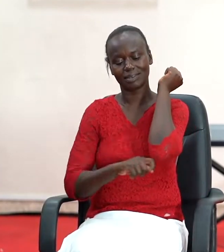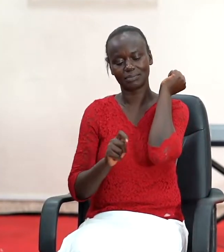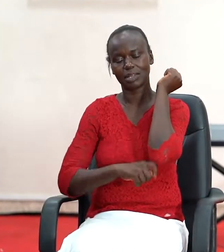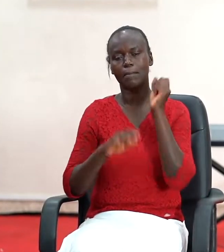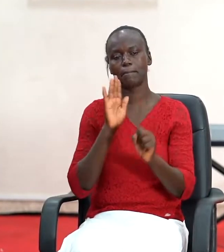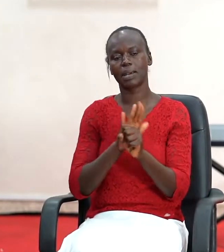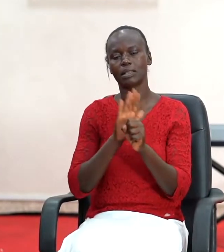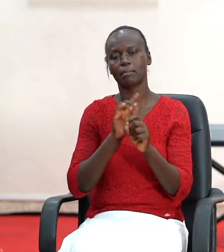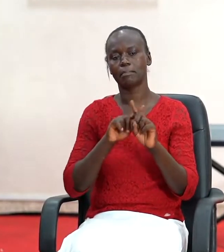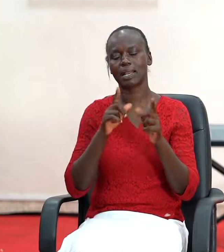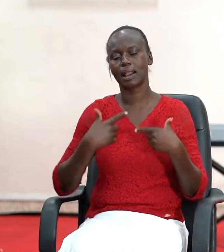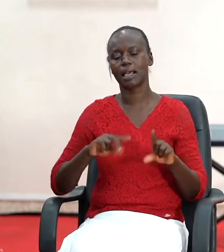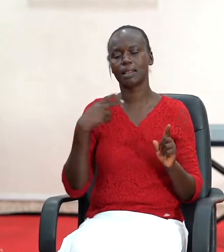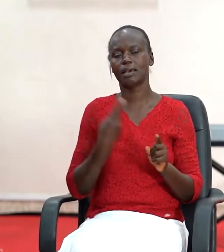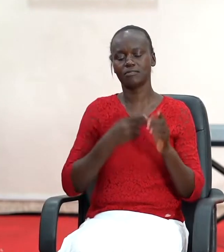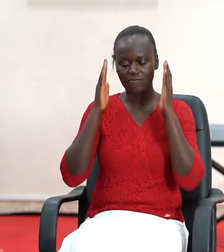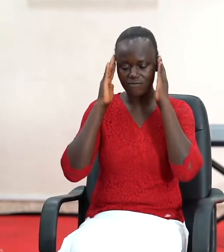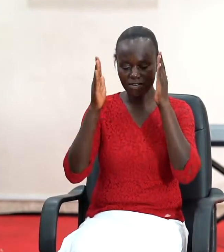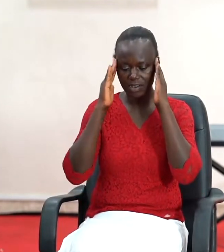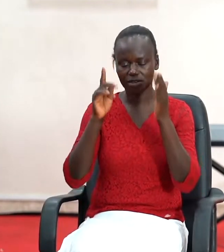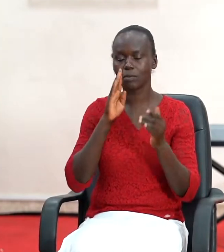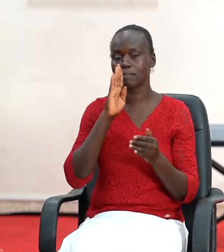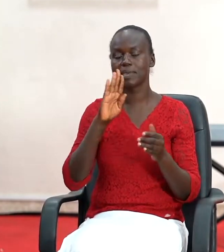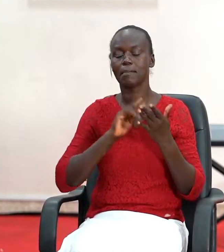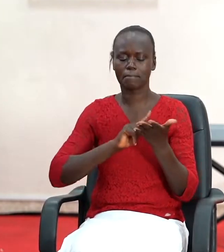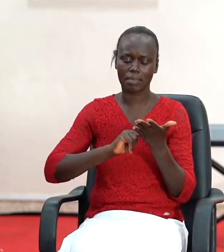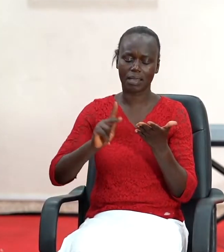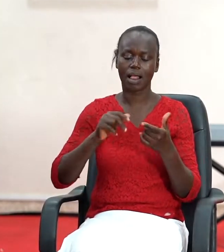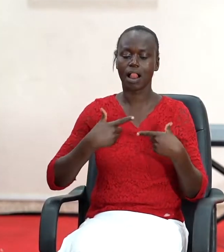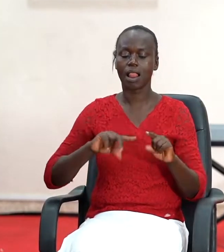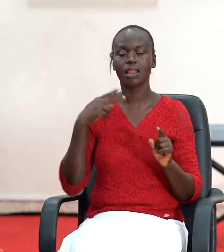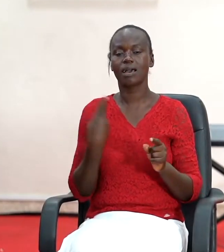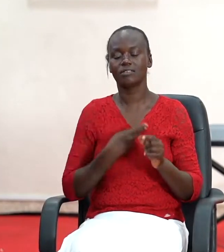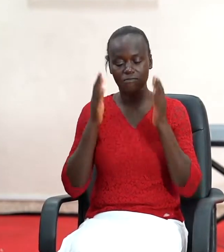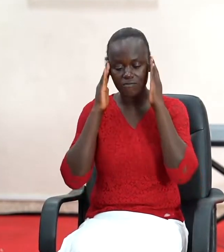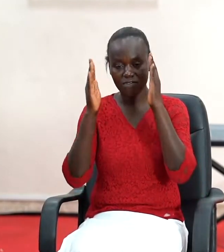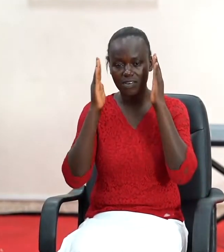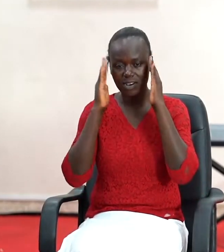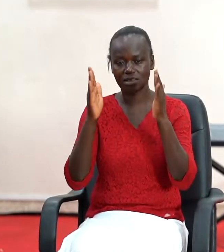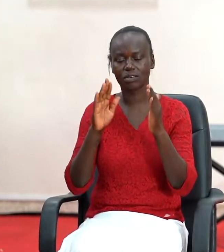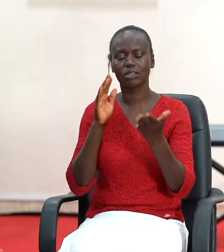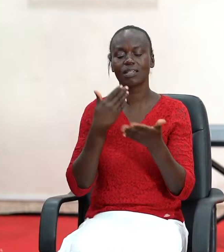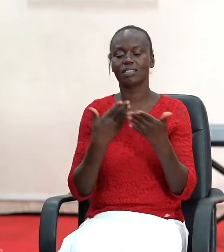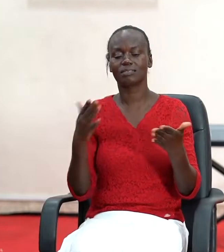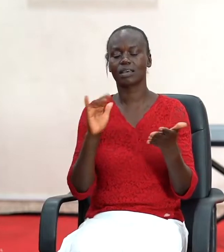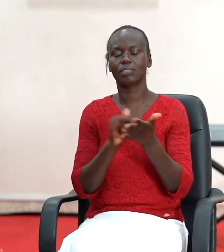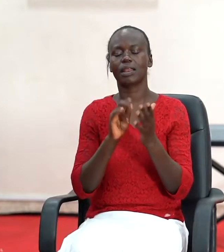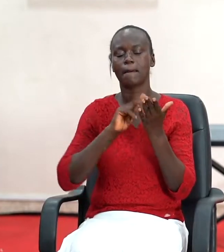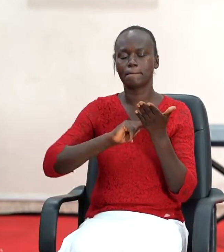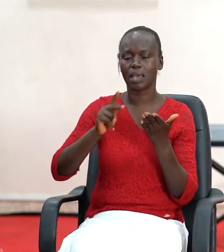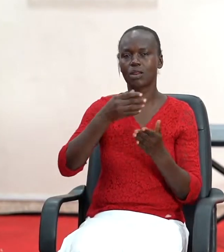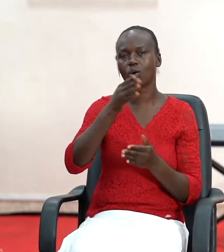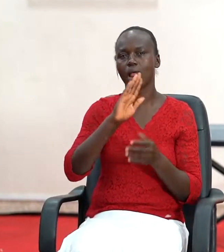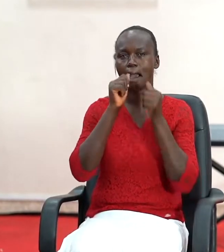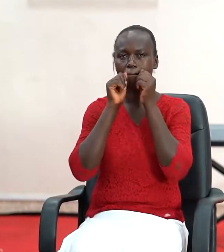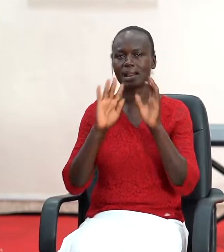us focus to be pure. Let us focus our thoughts on that which is pure. Na God atatubless